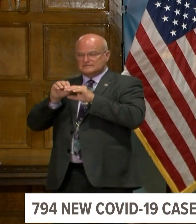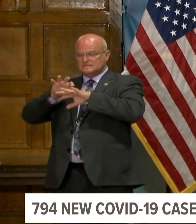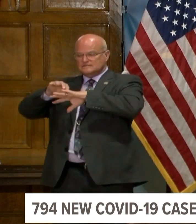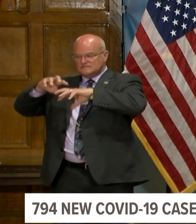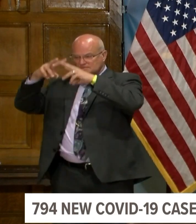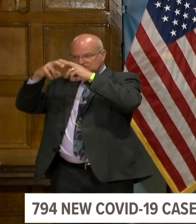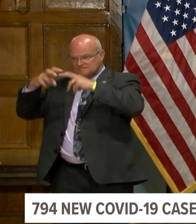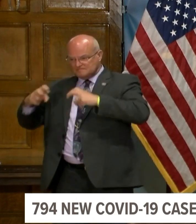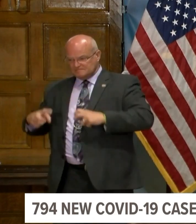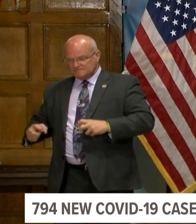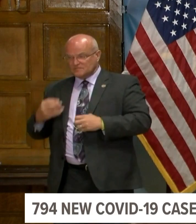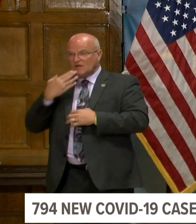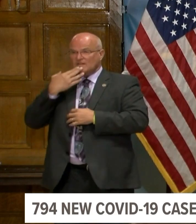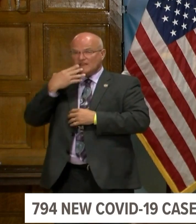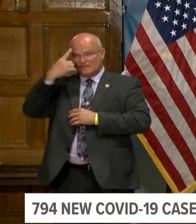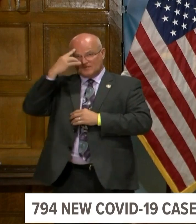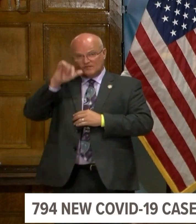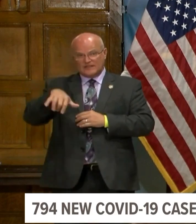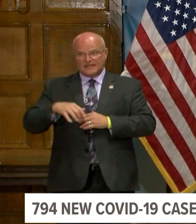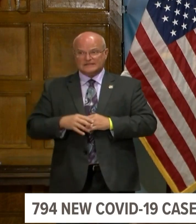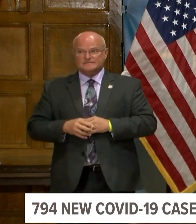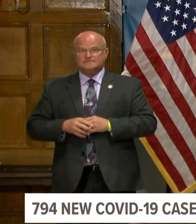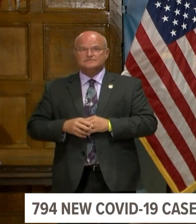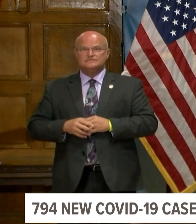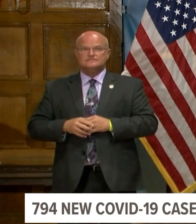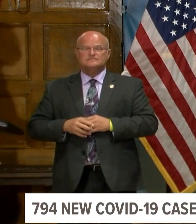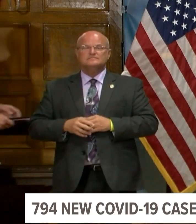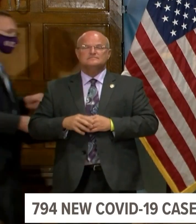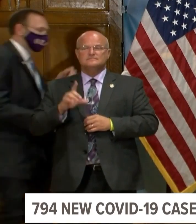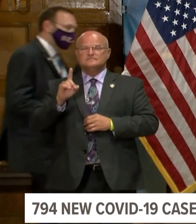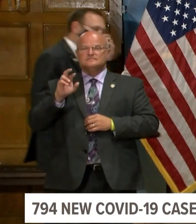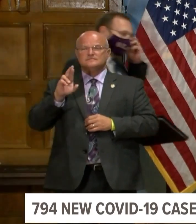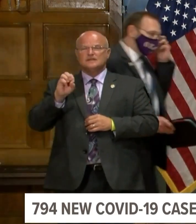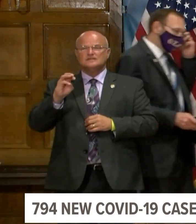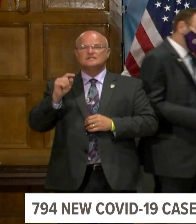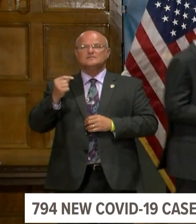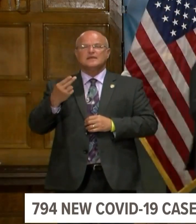took, and we're very grateful for it. Go ahead, Dr. Smith.